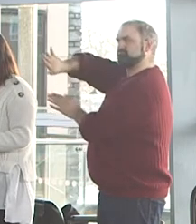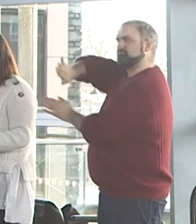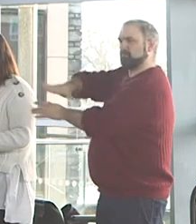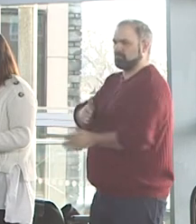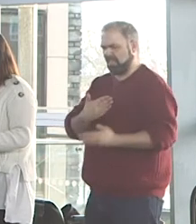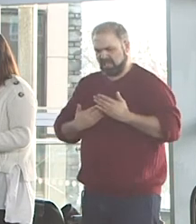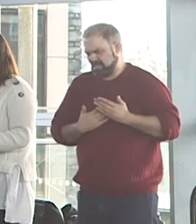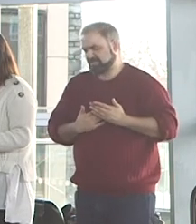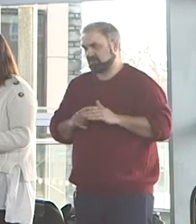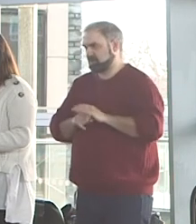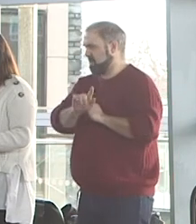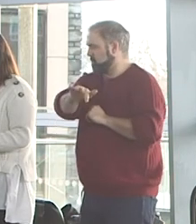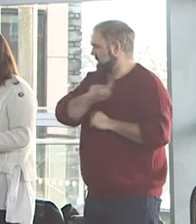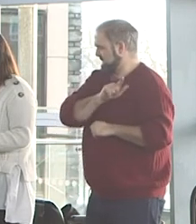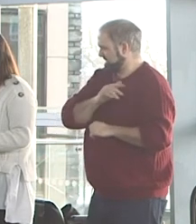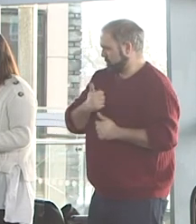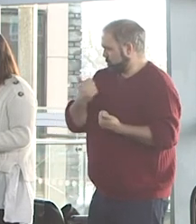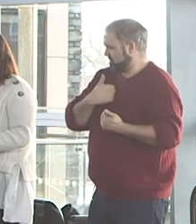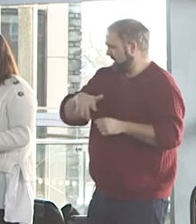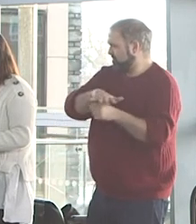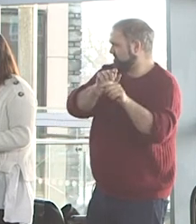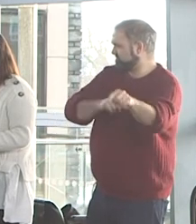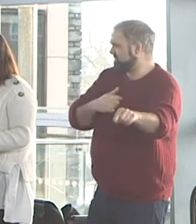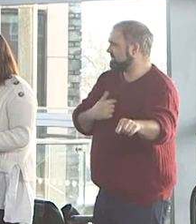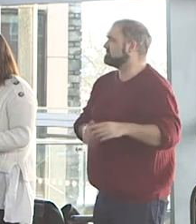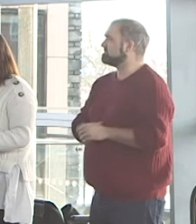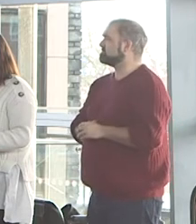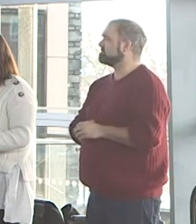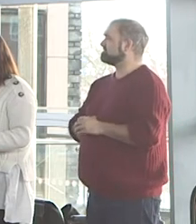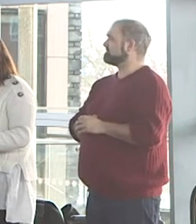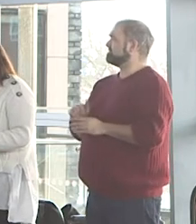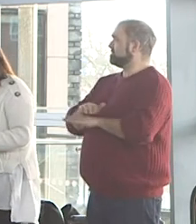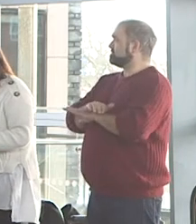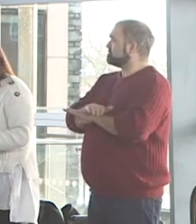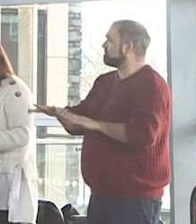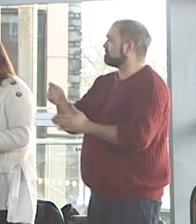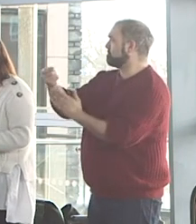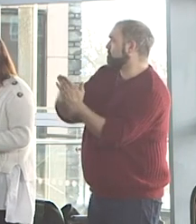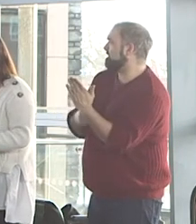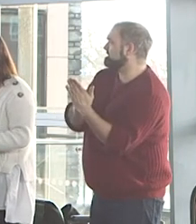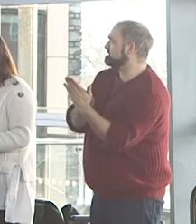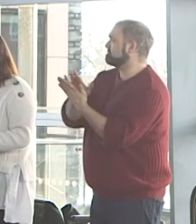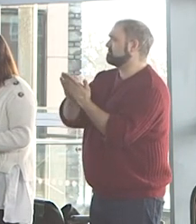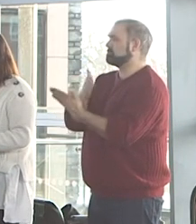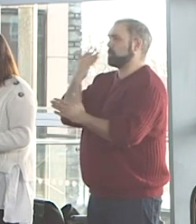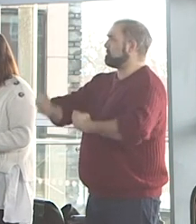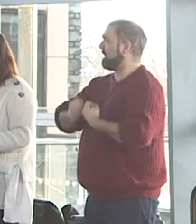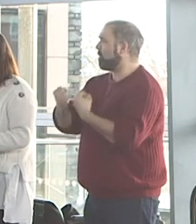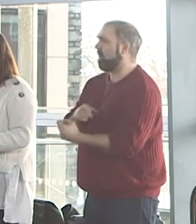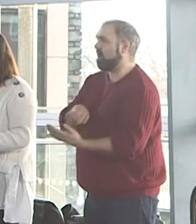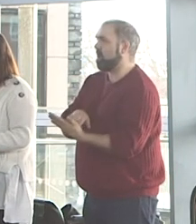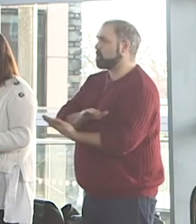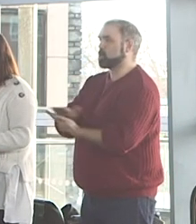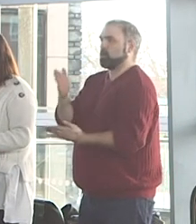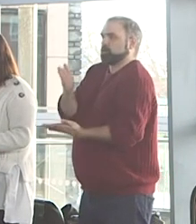enhancing stress, the stress of the asylum process. The no-choice policy results in loss of power, is linked to